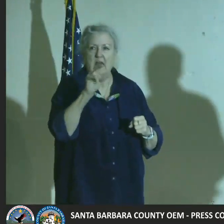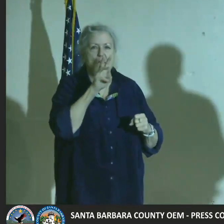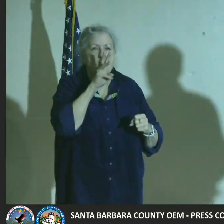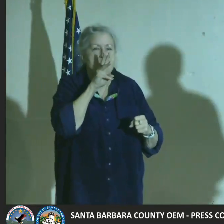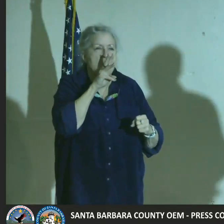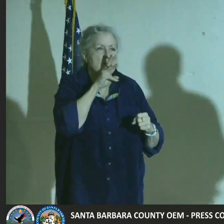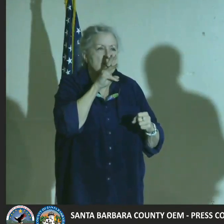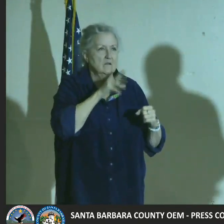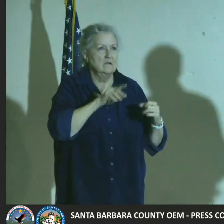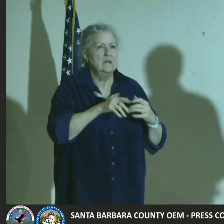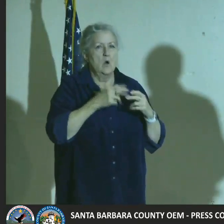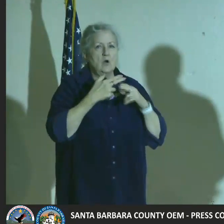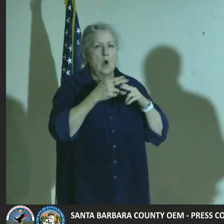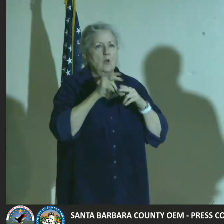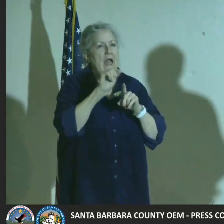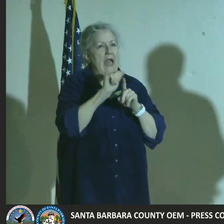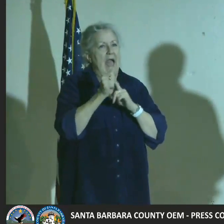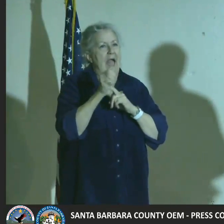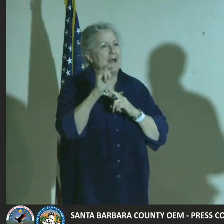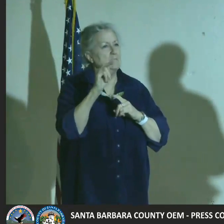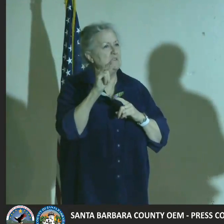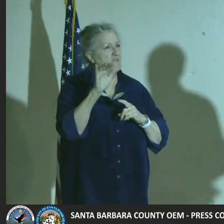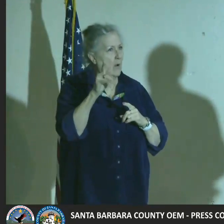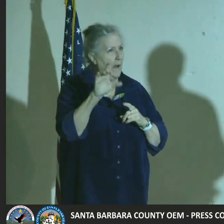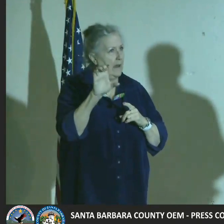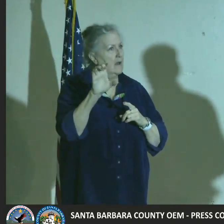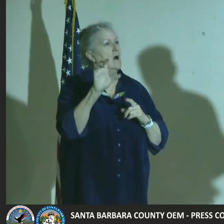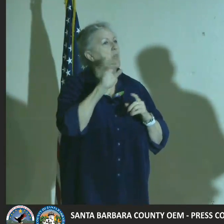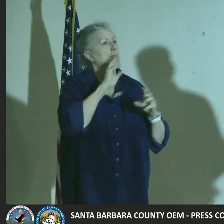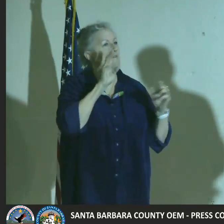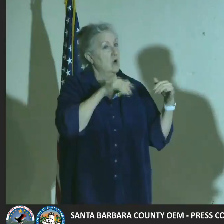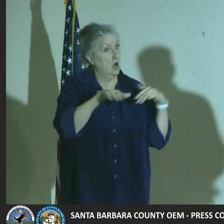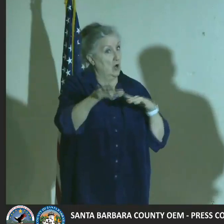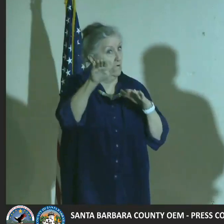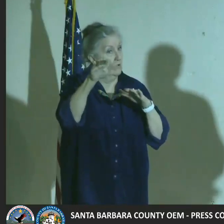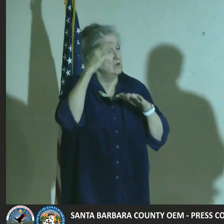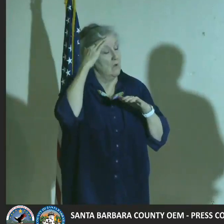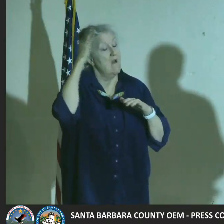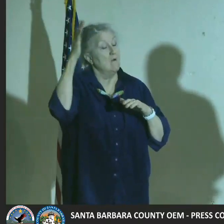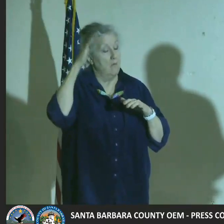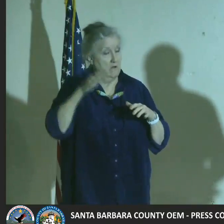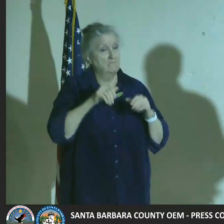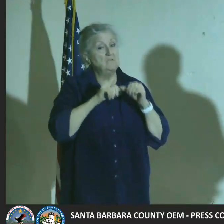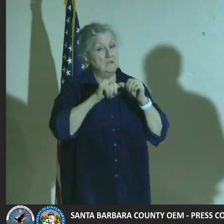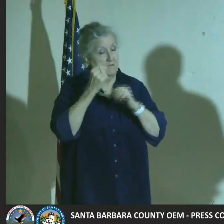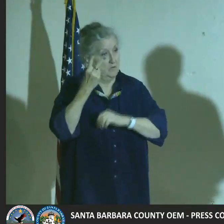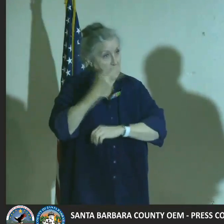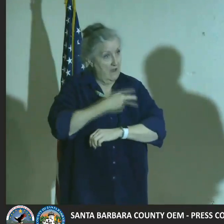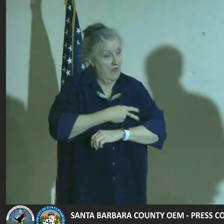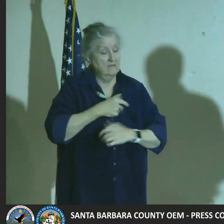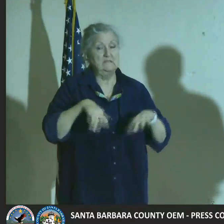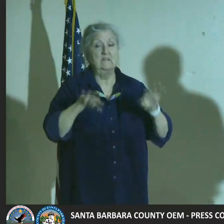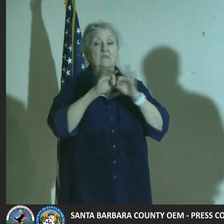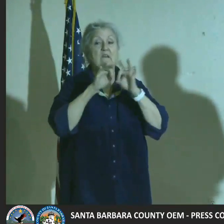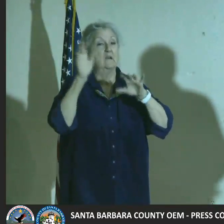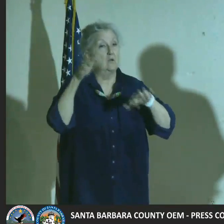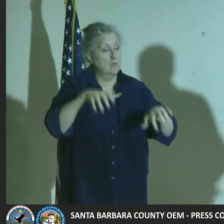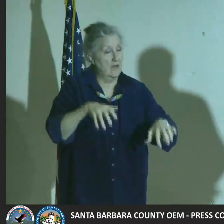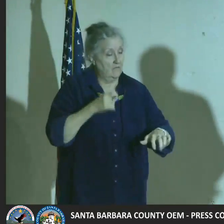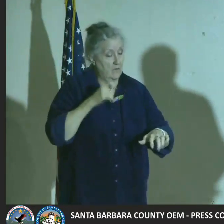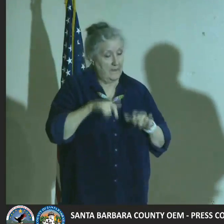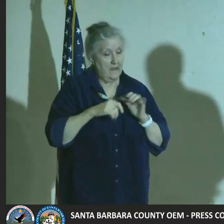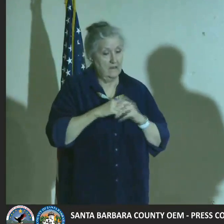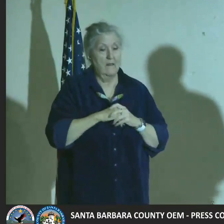water that we call an atmospheric river. And we knew that this was going to last several days. We knew that we would get significant rainfall out of this